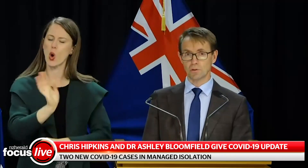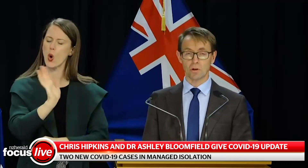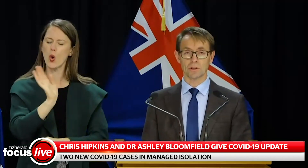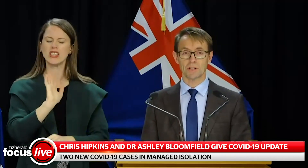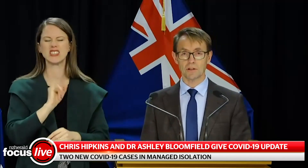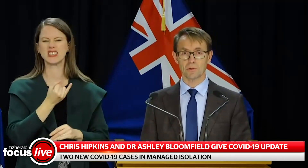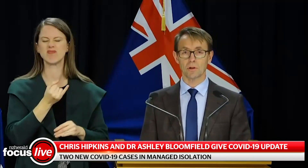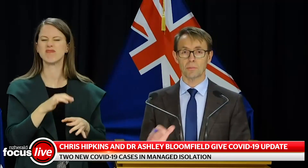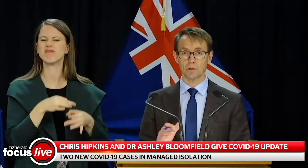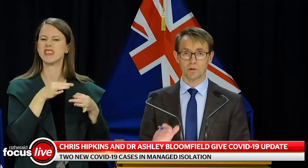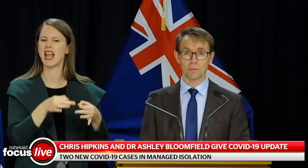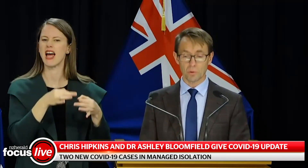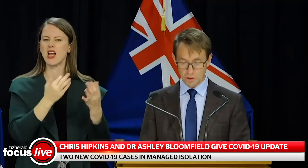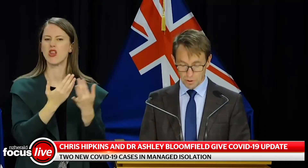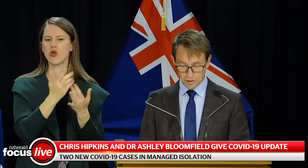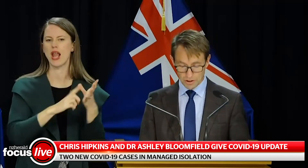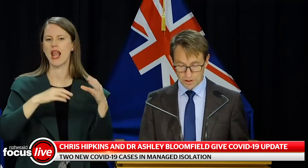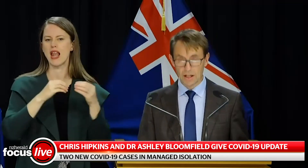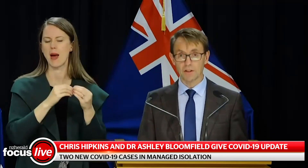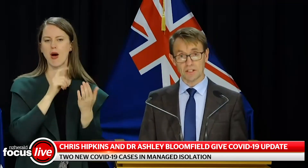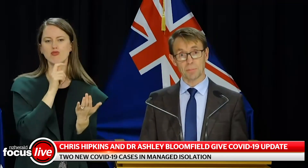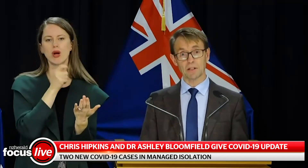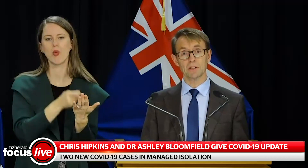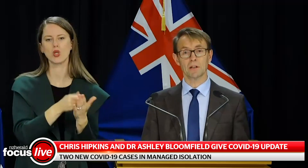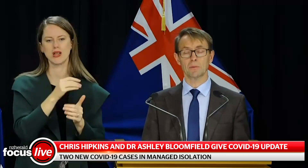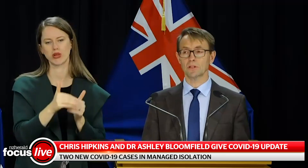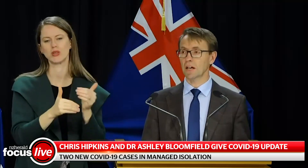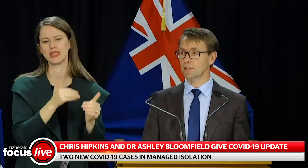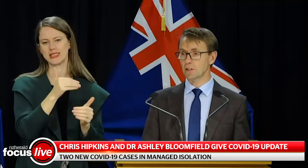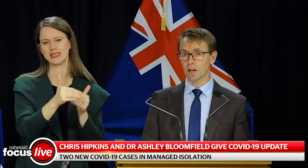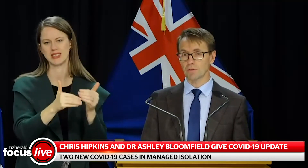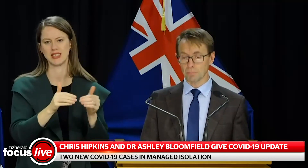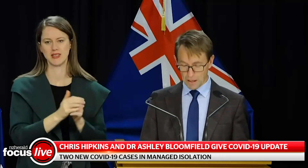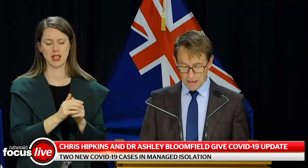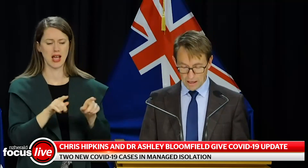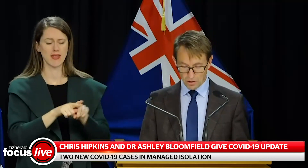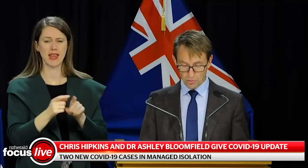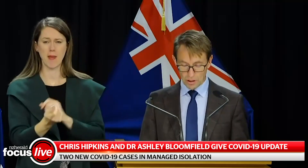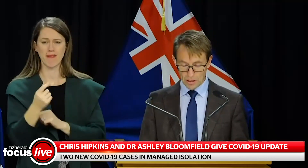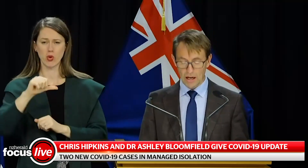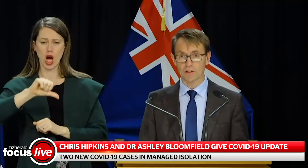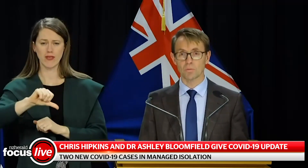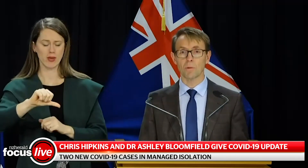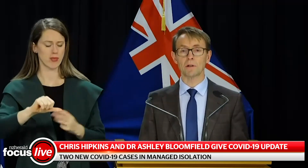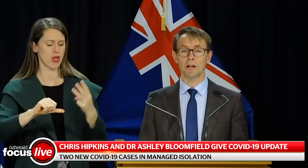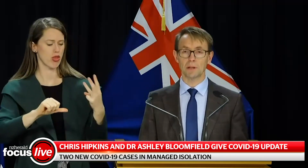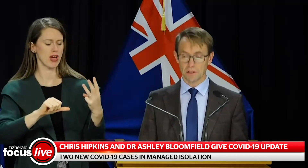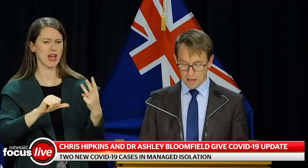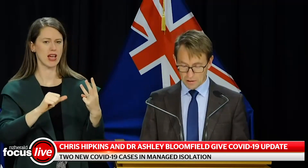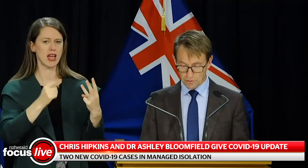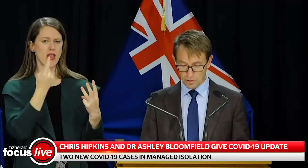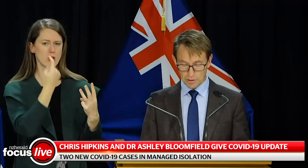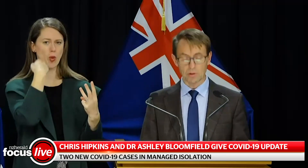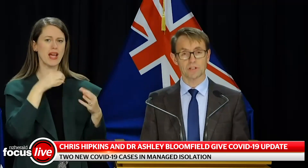They just took longer to get through the laboratory reporting process than expected. That was the case in 9 of them, and 3, the swabbing had